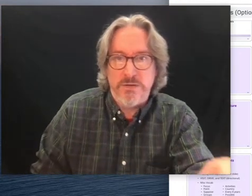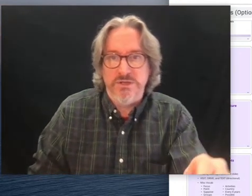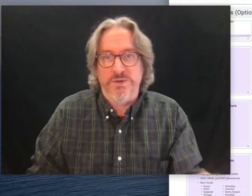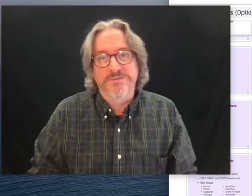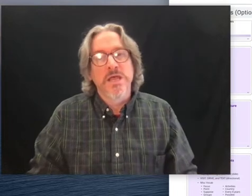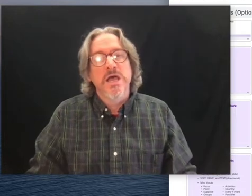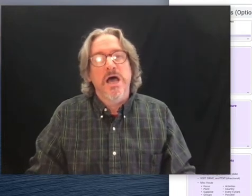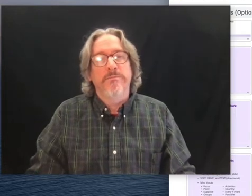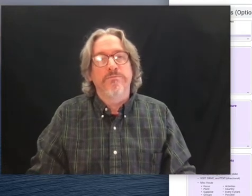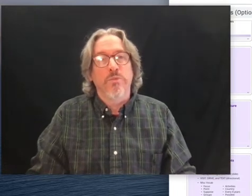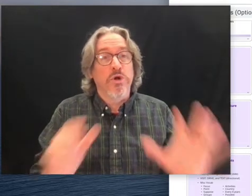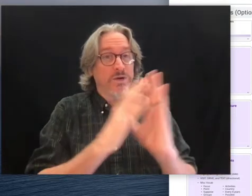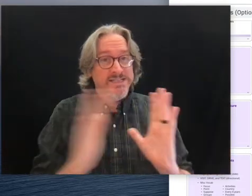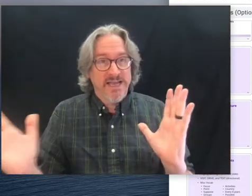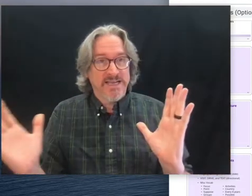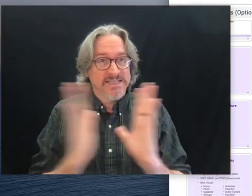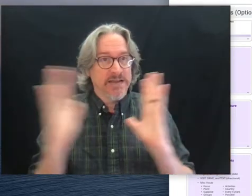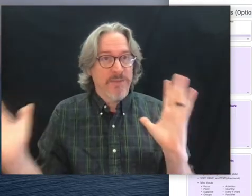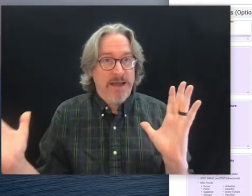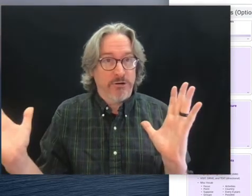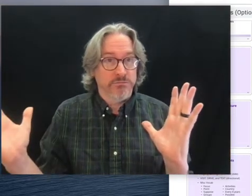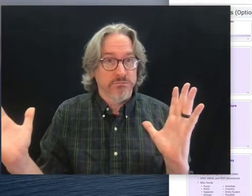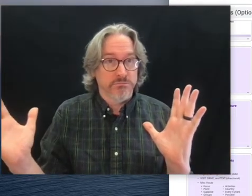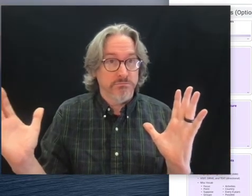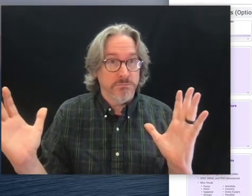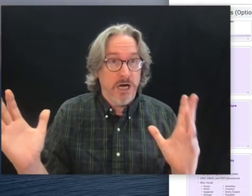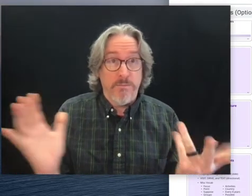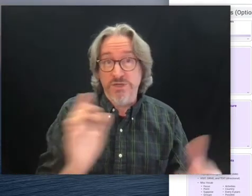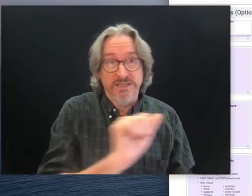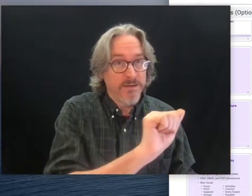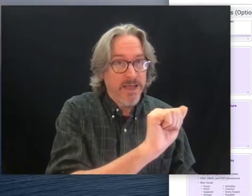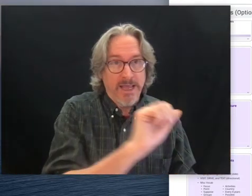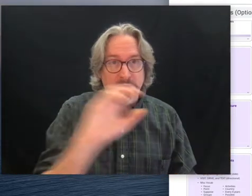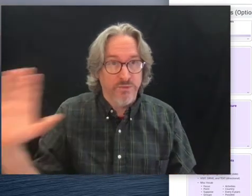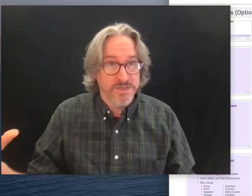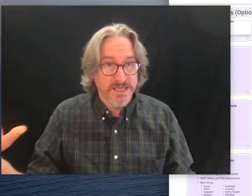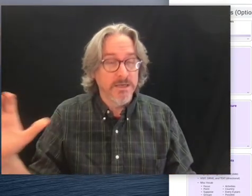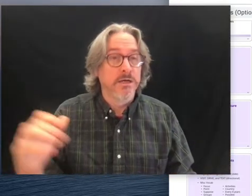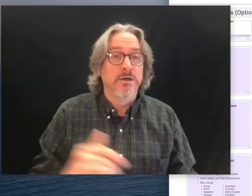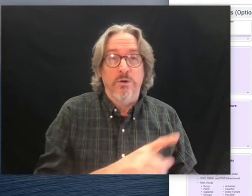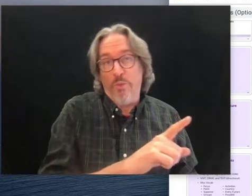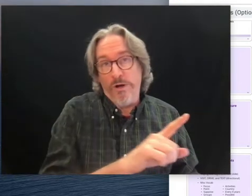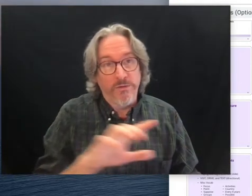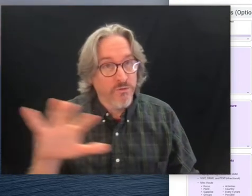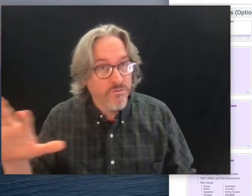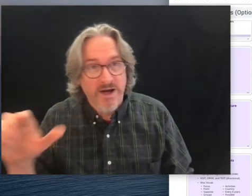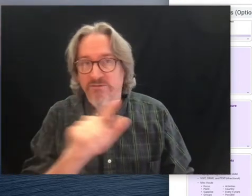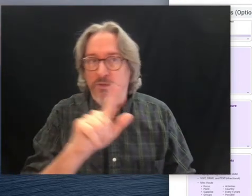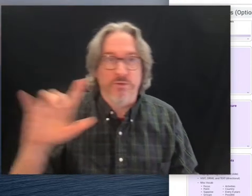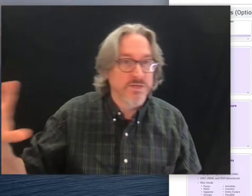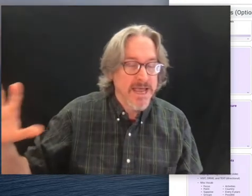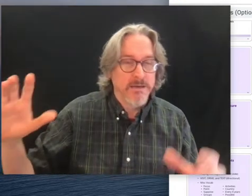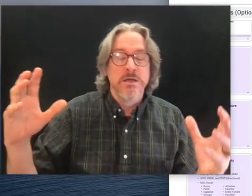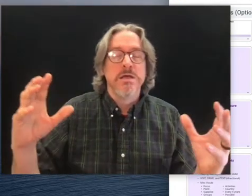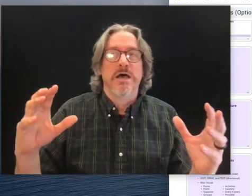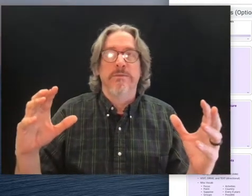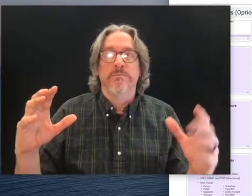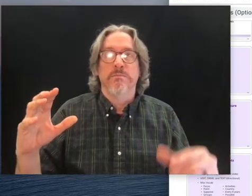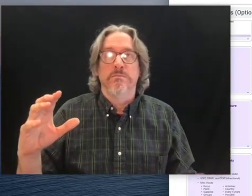/ number story, where we take a set pattern. Most of the time, A through Z, 1 through 5, 1 through